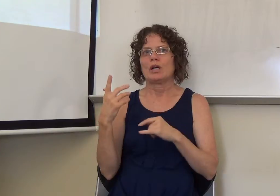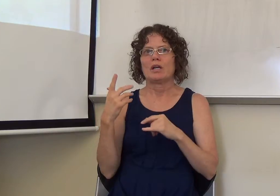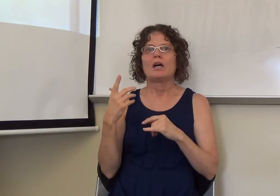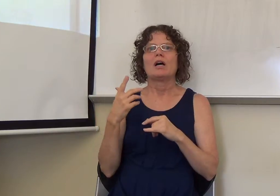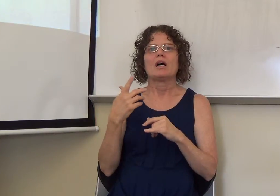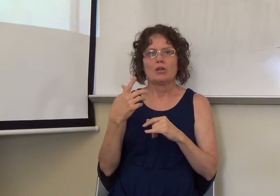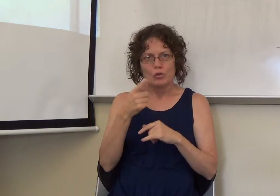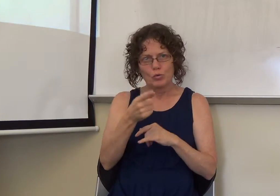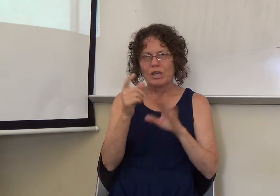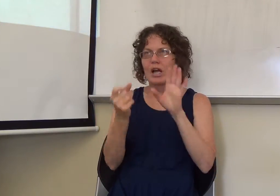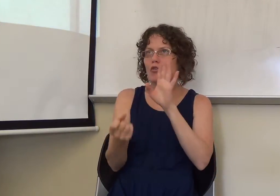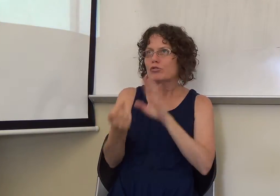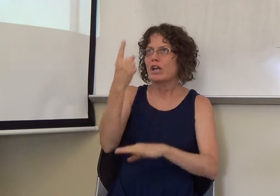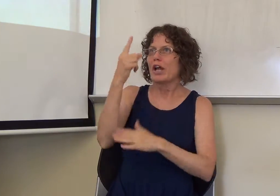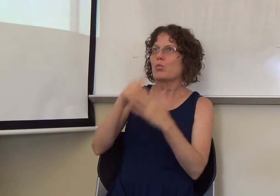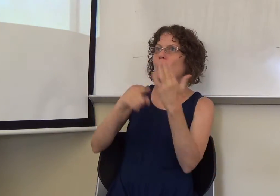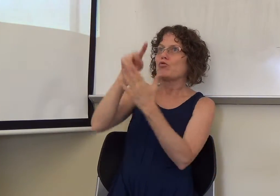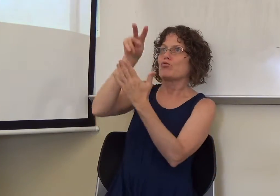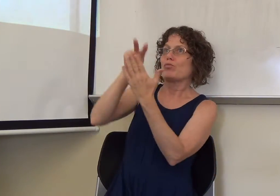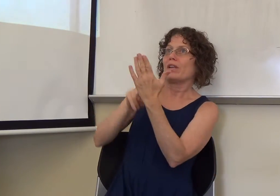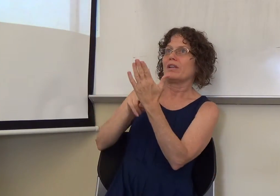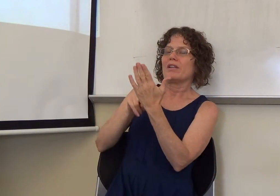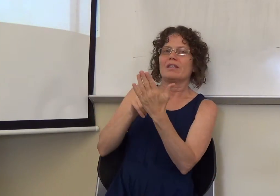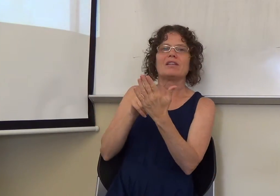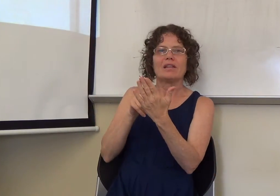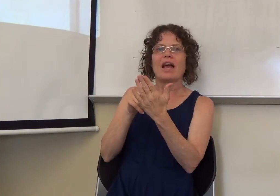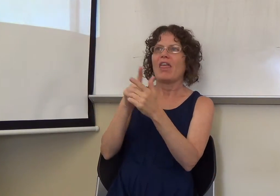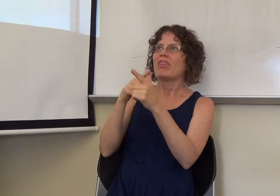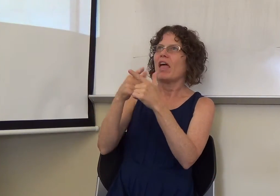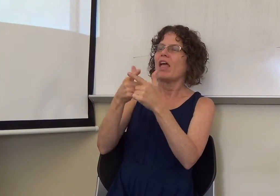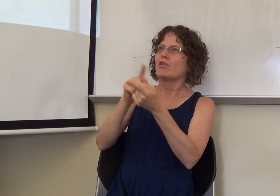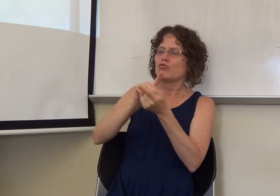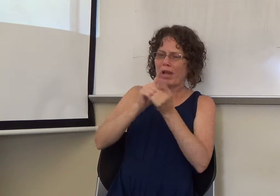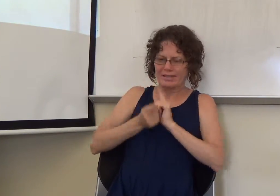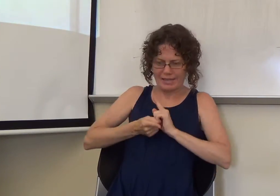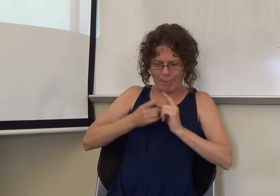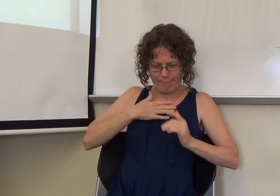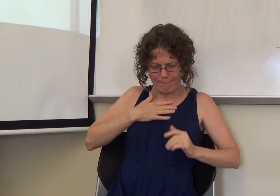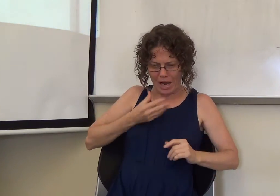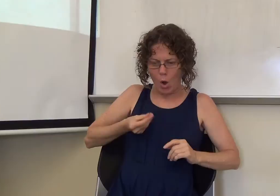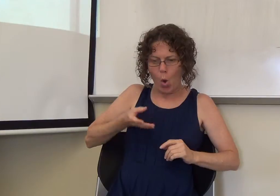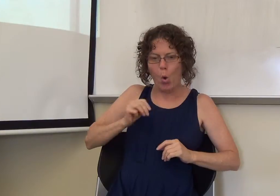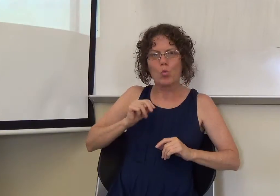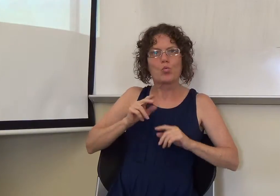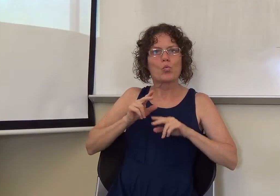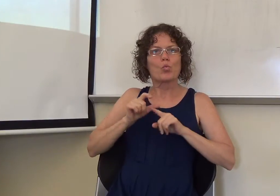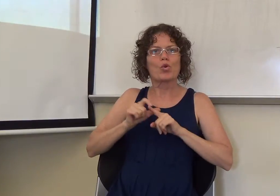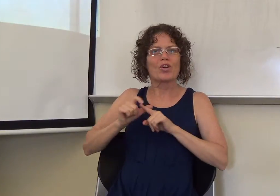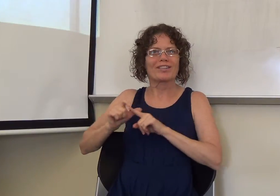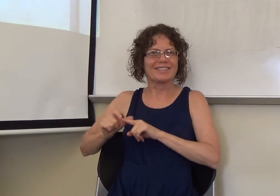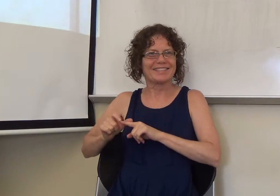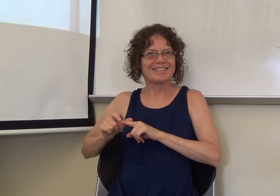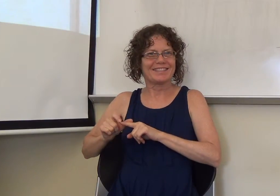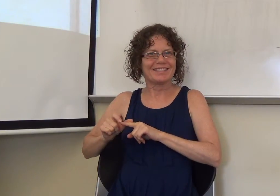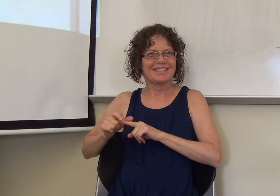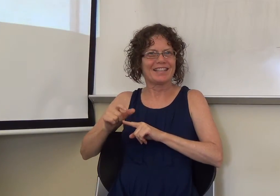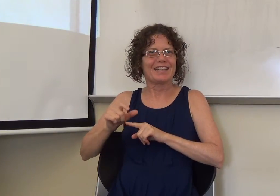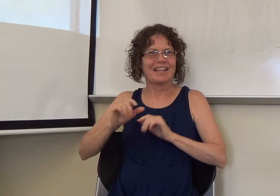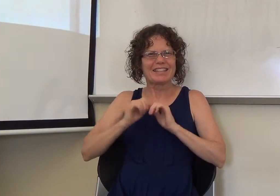and you can put it in your own words to prove that. That's the only way I can see inside your head. That's how I can see that you really